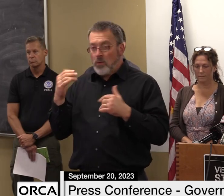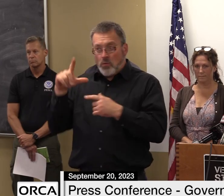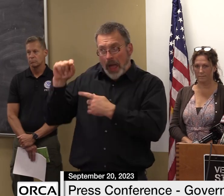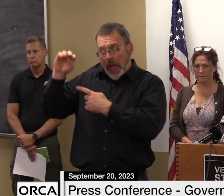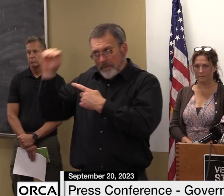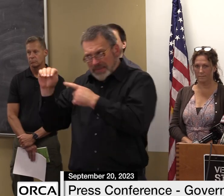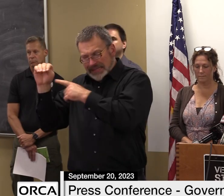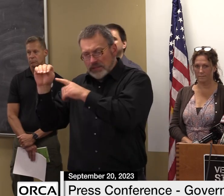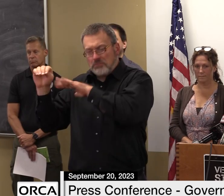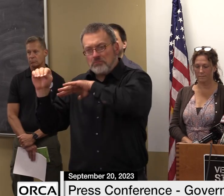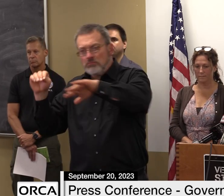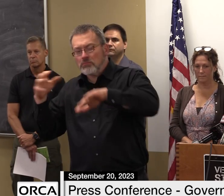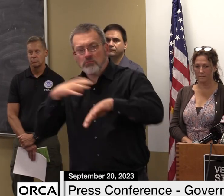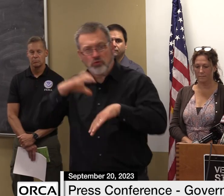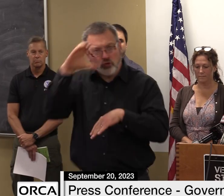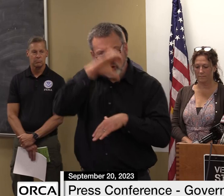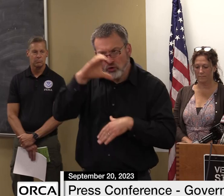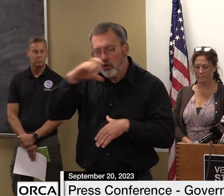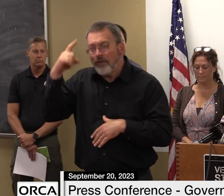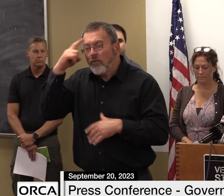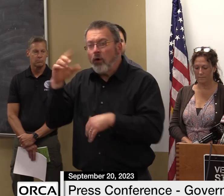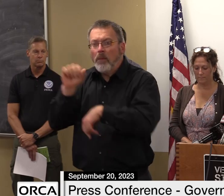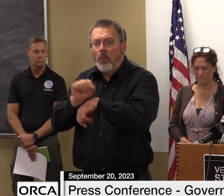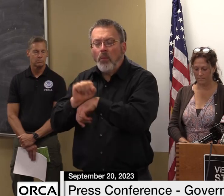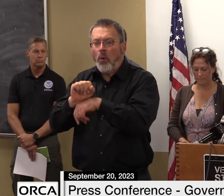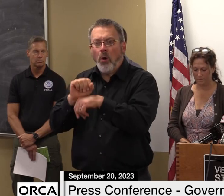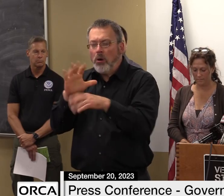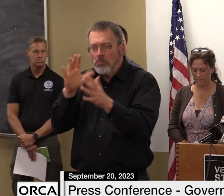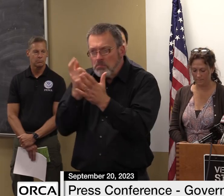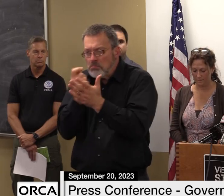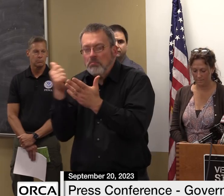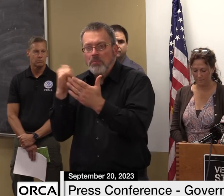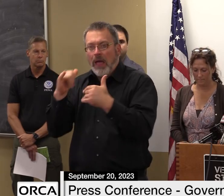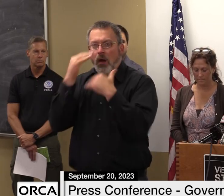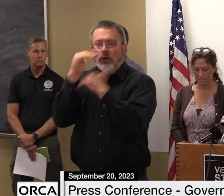uncovered damages. This means if a business